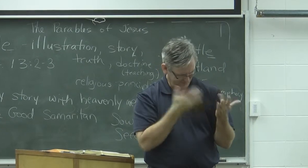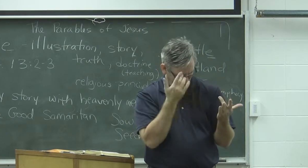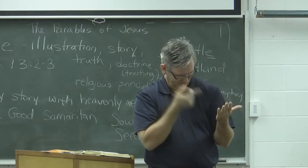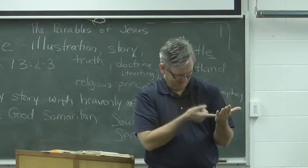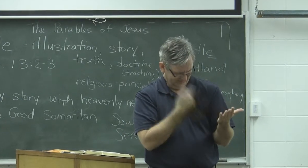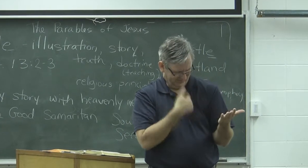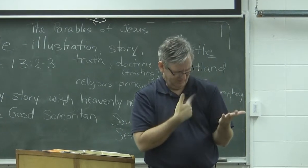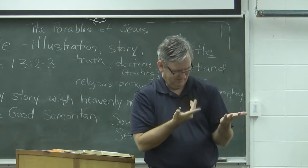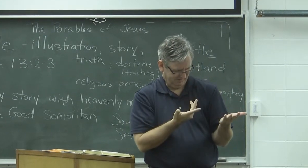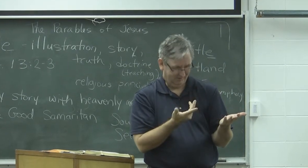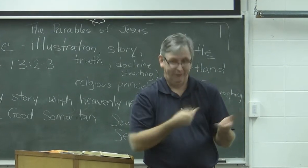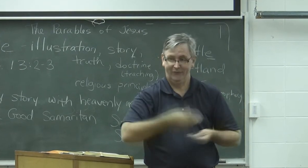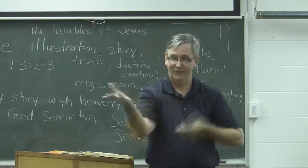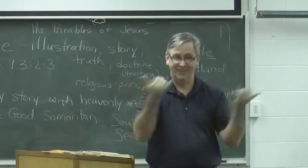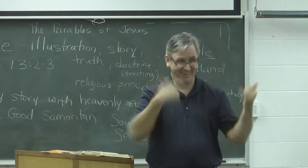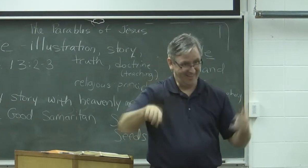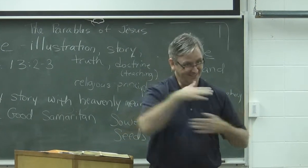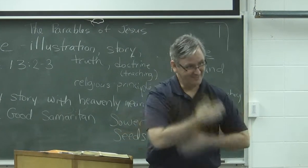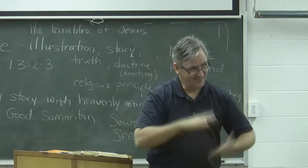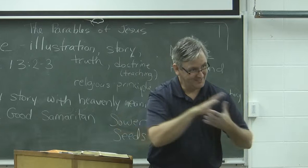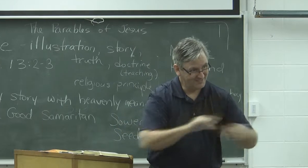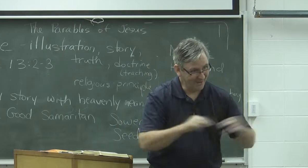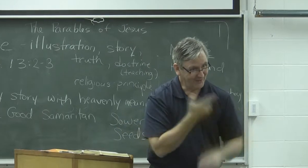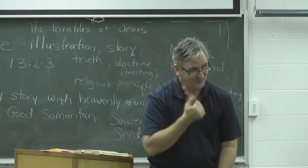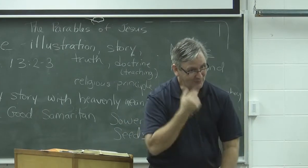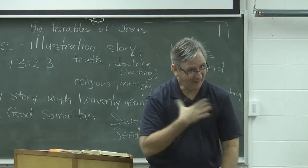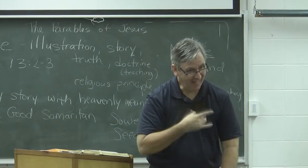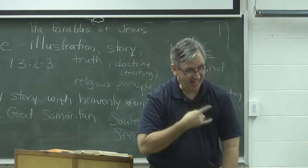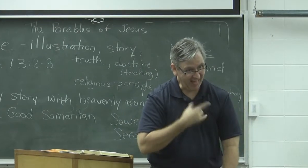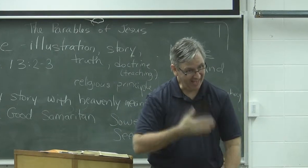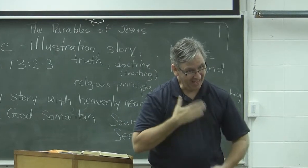If you read the story, you might do you want to enjoy this little